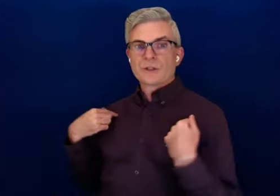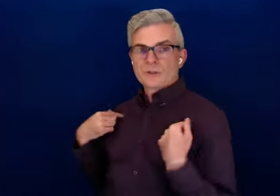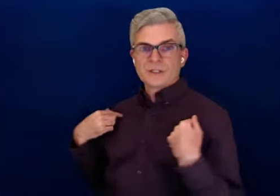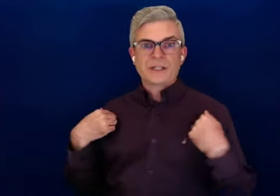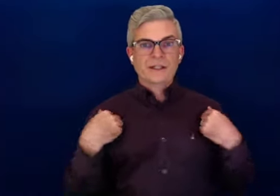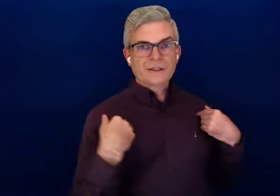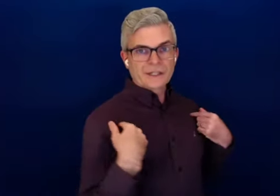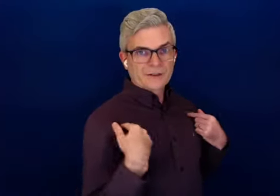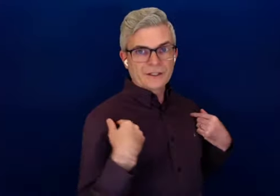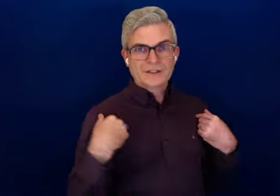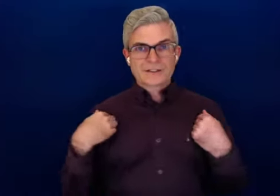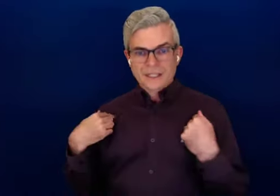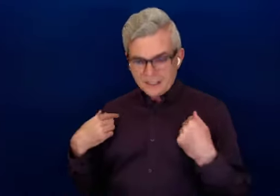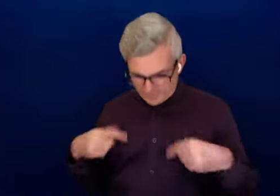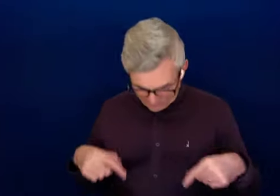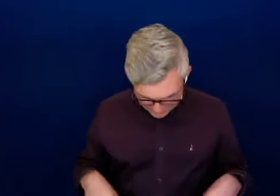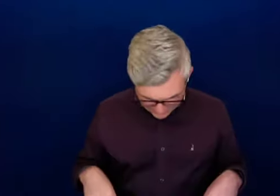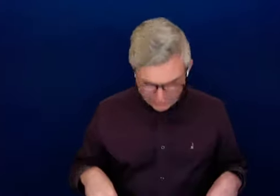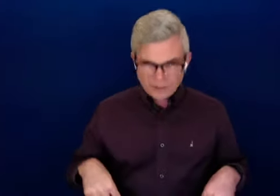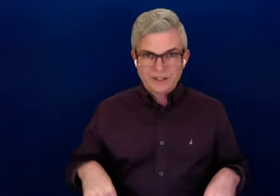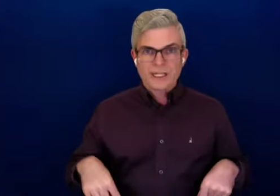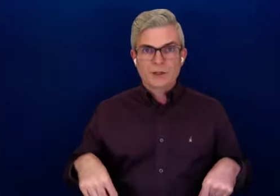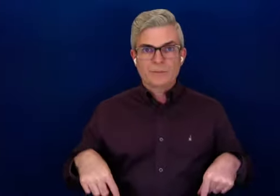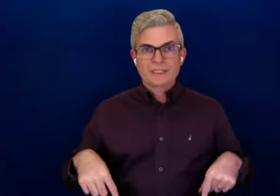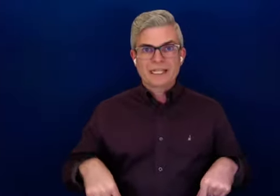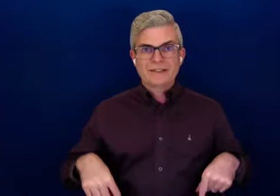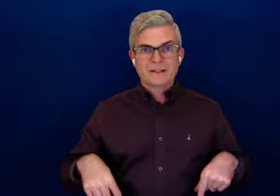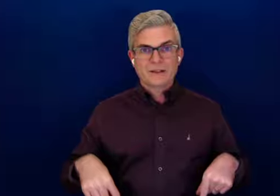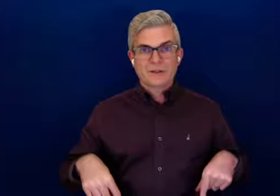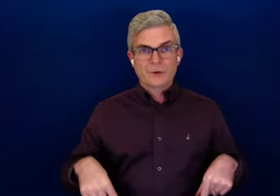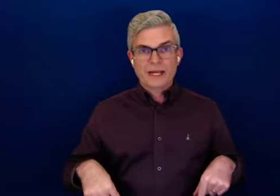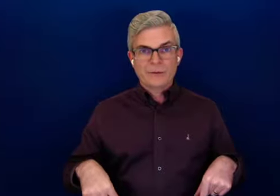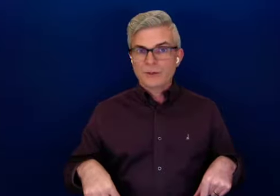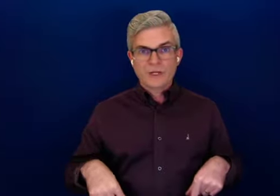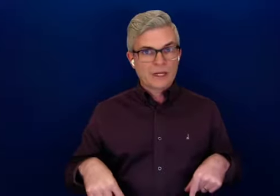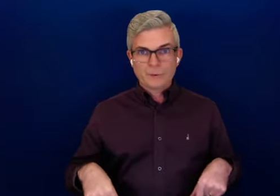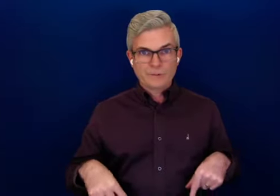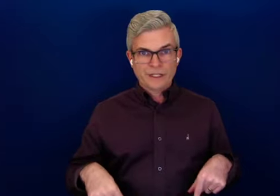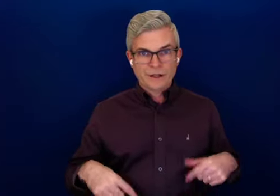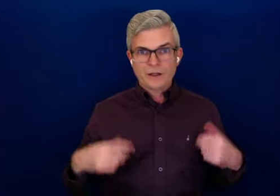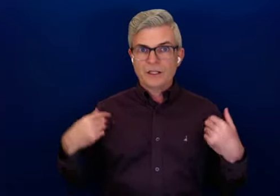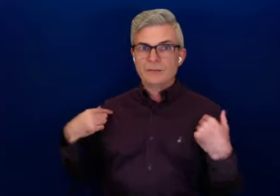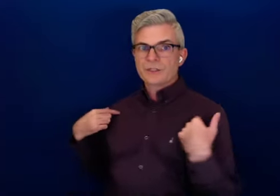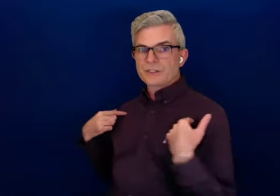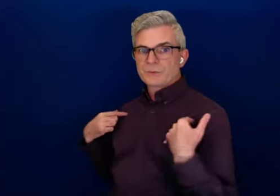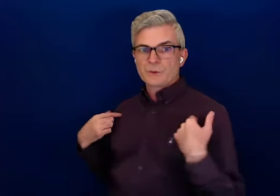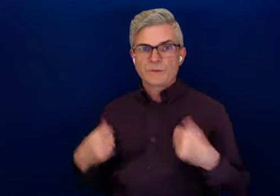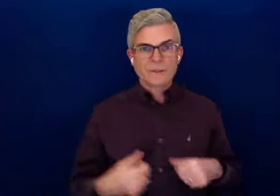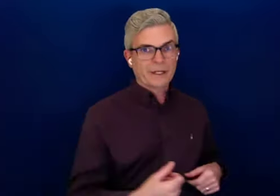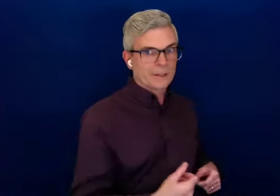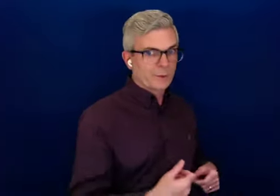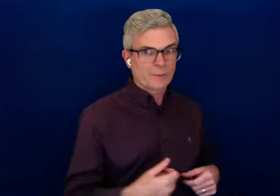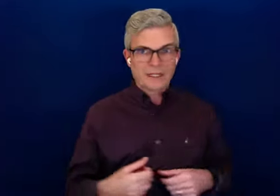turn taking like this. My feet right now are planted on the ground. They're not moving at all. I'm just moving my upper